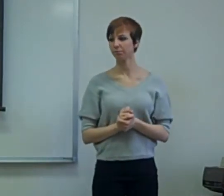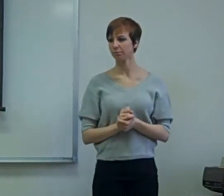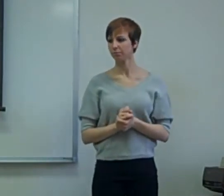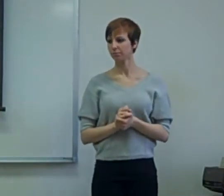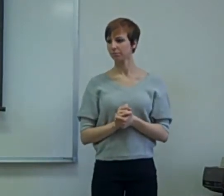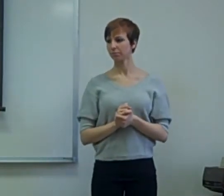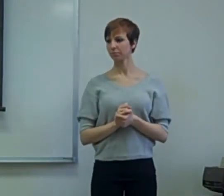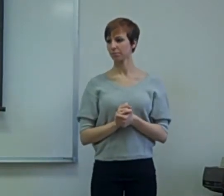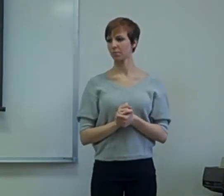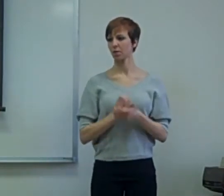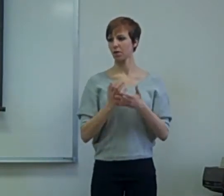our grief and mourning? Culture